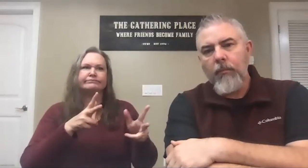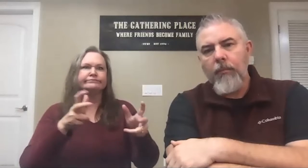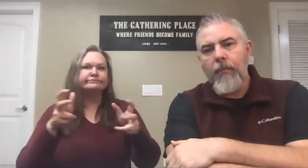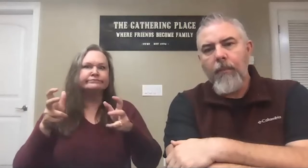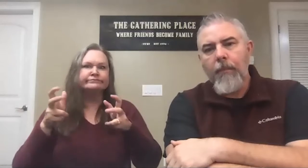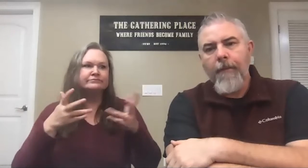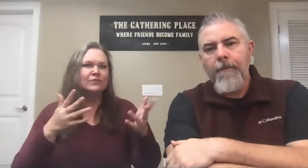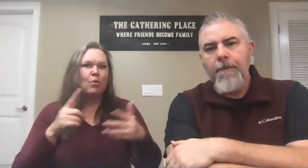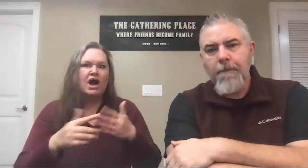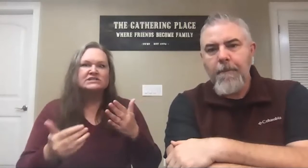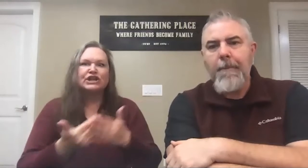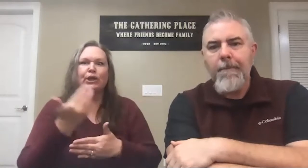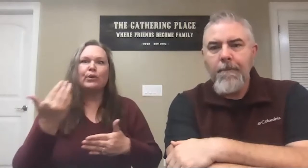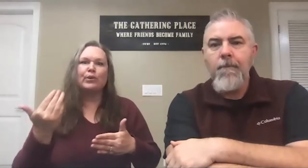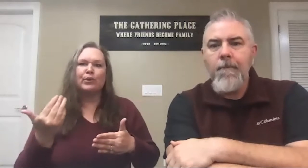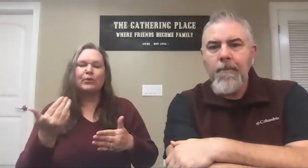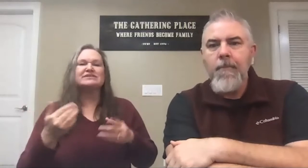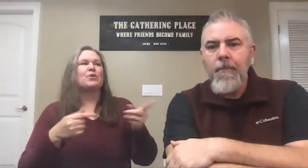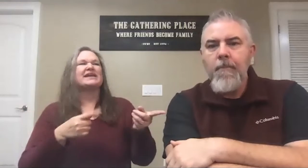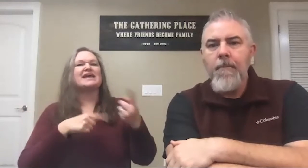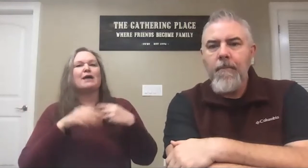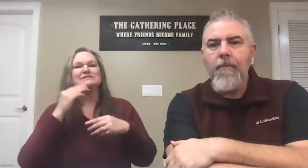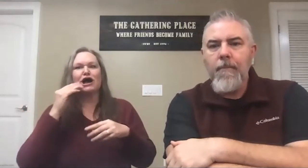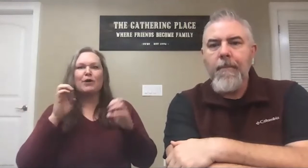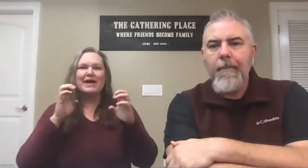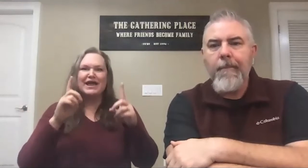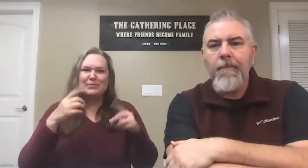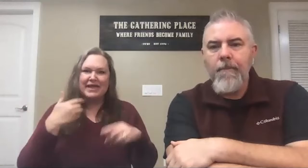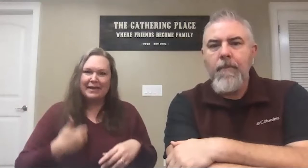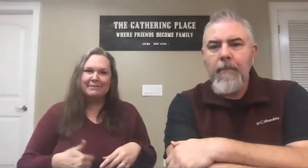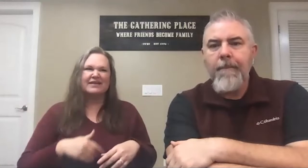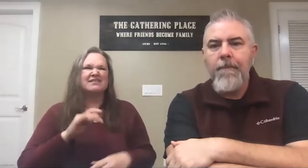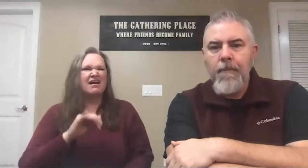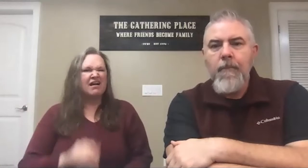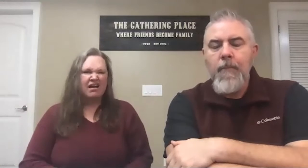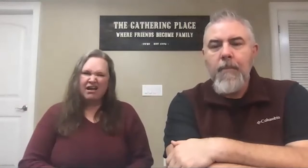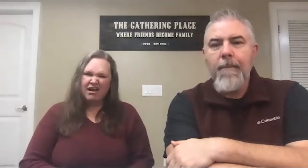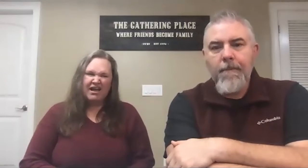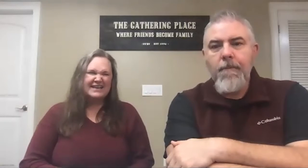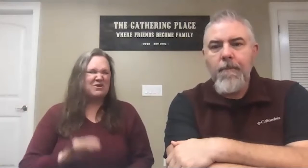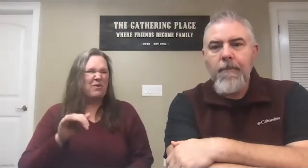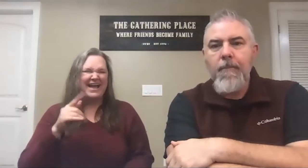little bit harder with picking up, what's new. He comes home and he educates me, he teaches